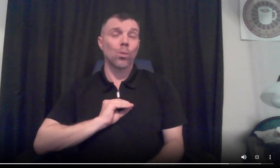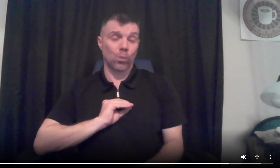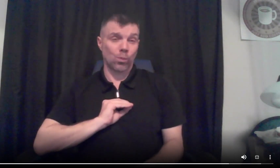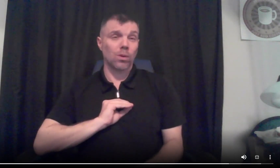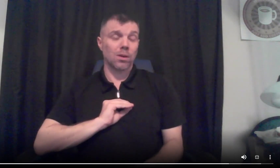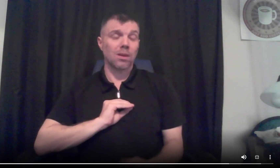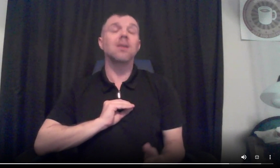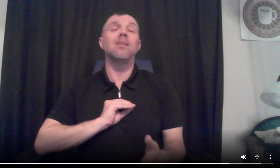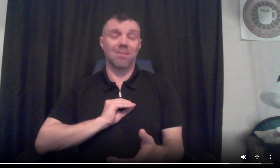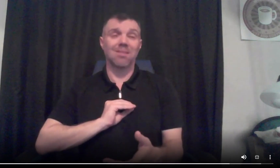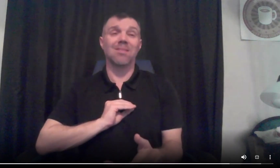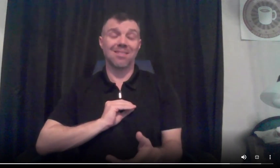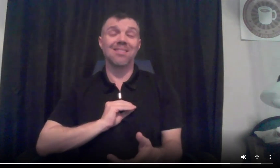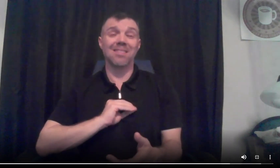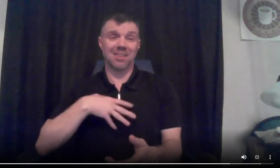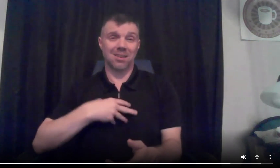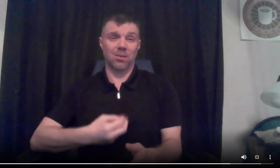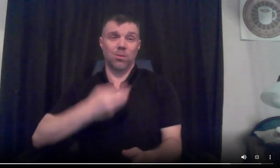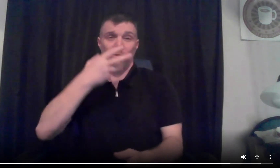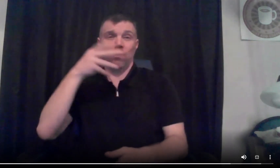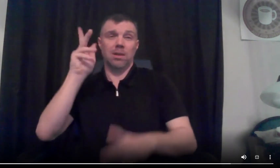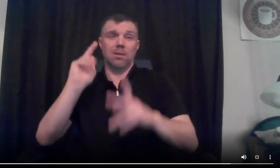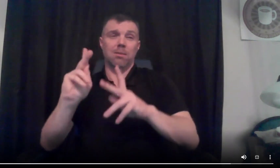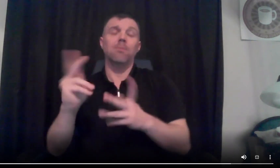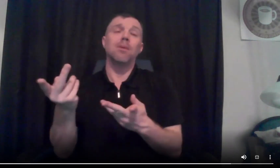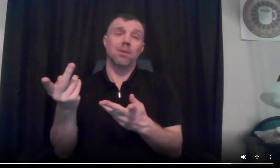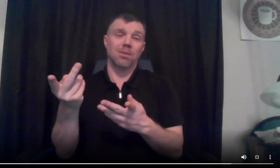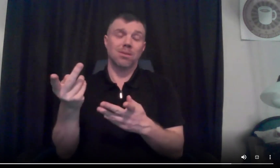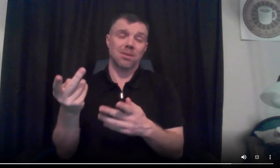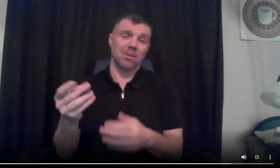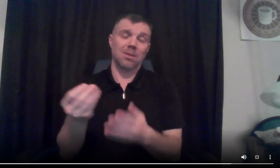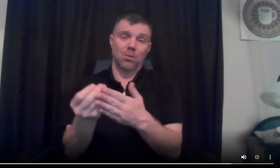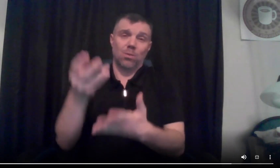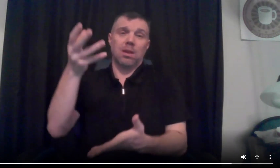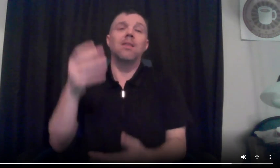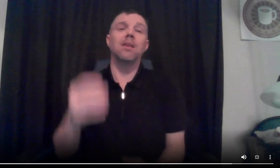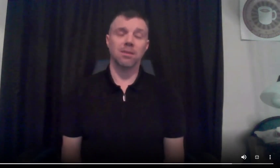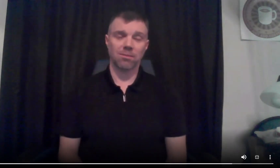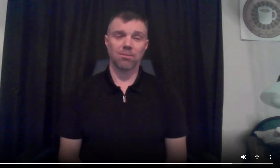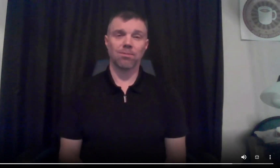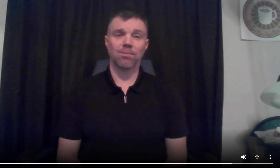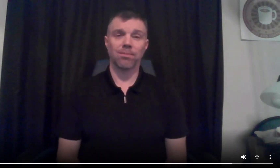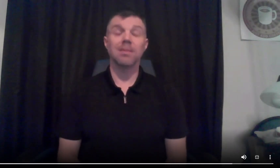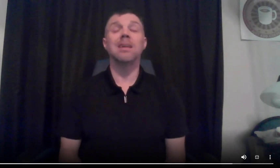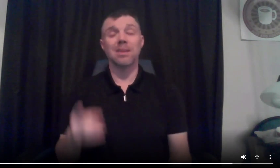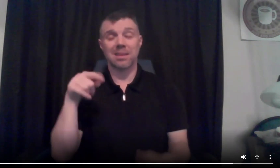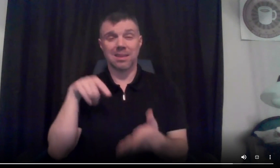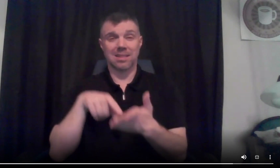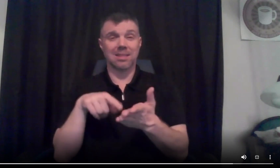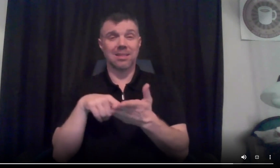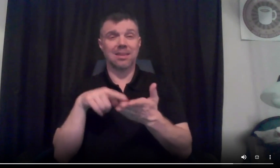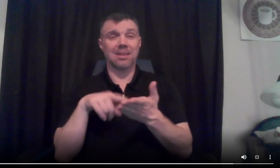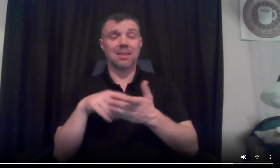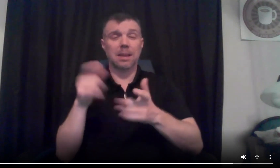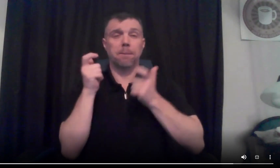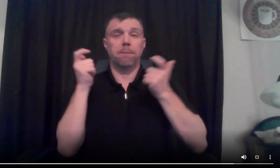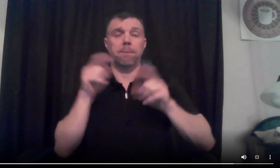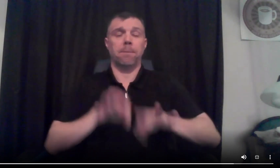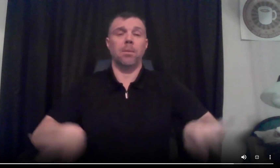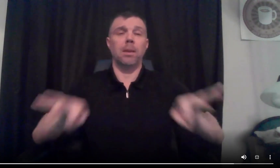had plantations who were owned by Caucasian individuals that were very wealthy.